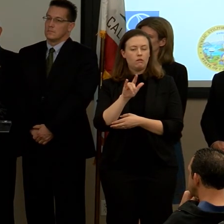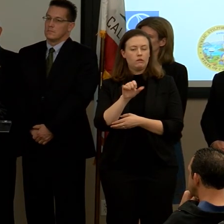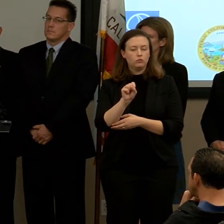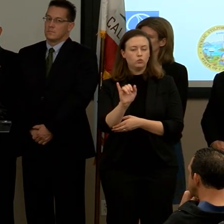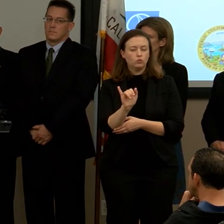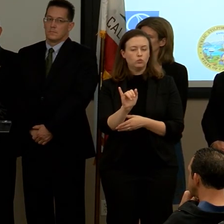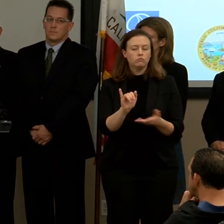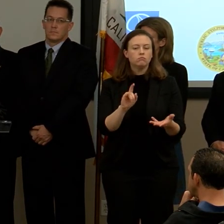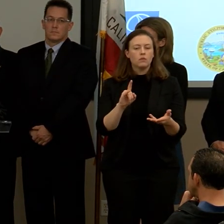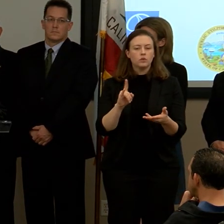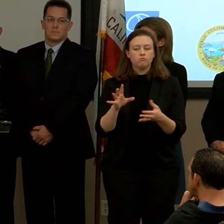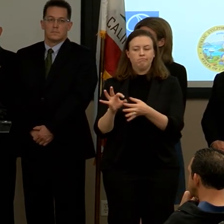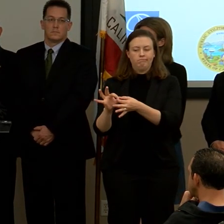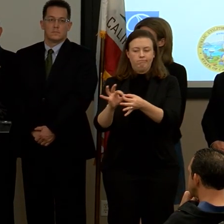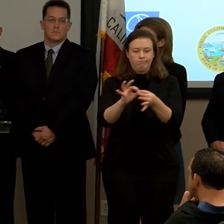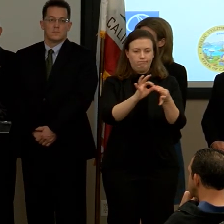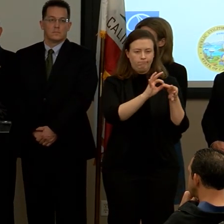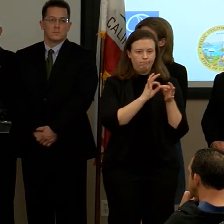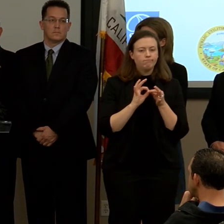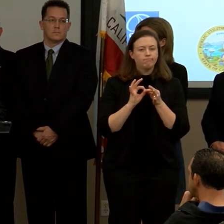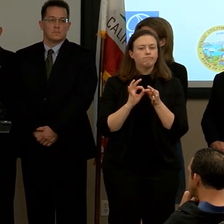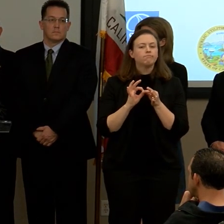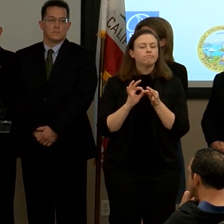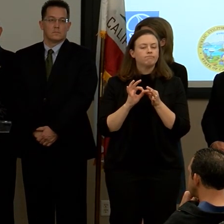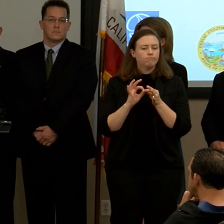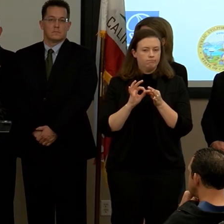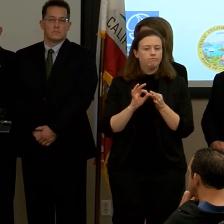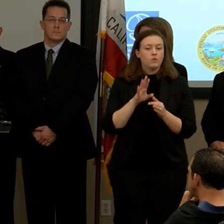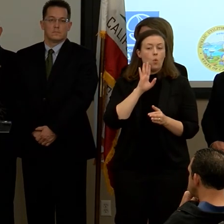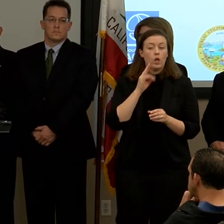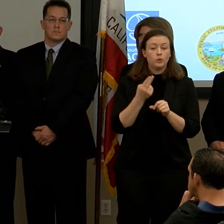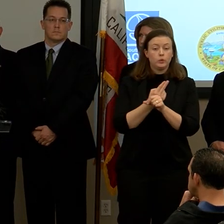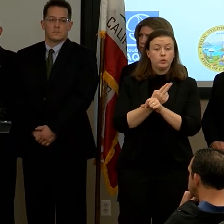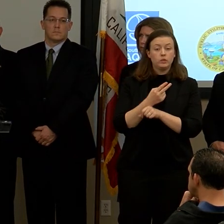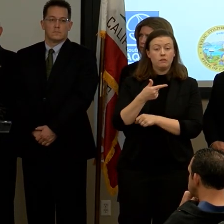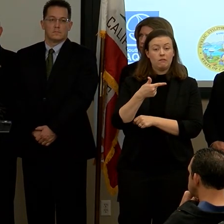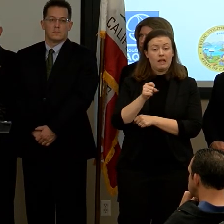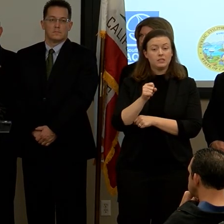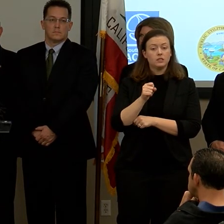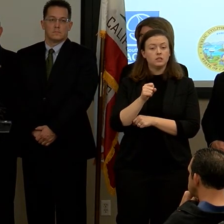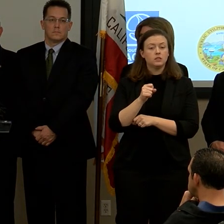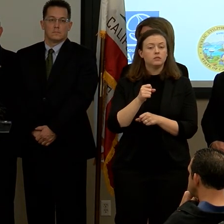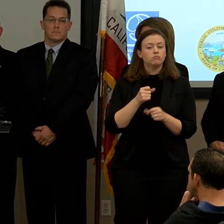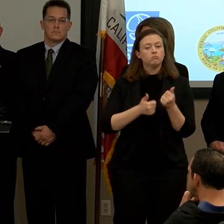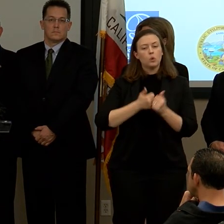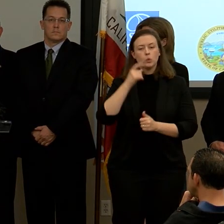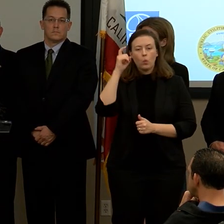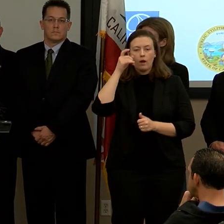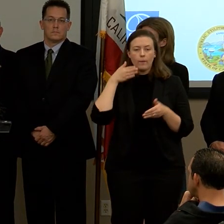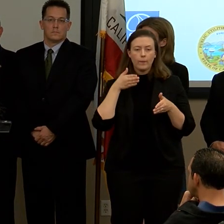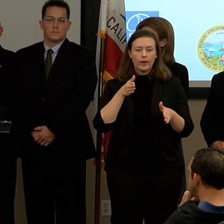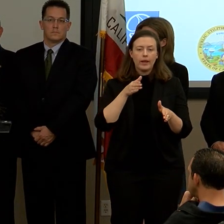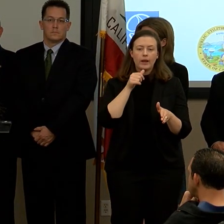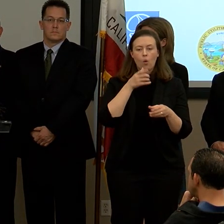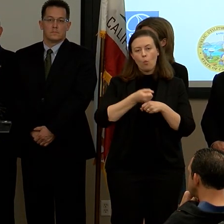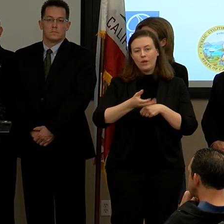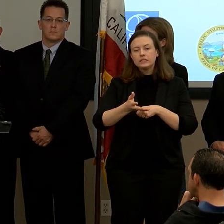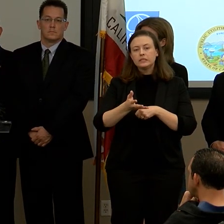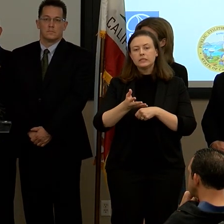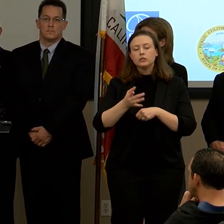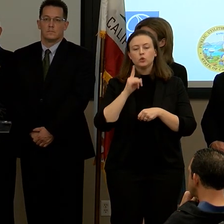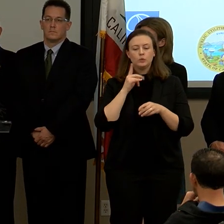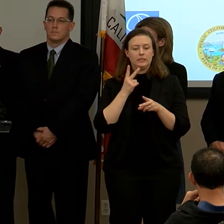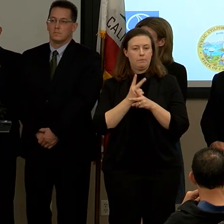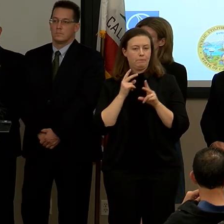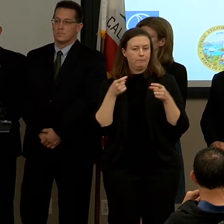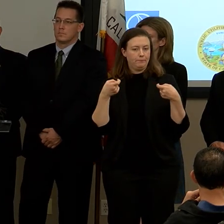is coordinate the operation so that we're using the gas most effectively to maintain power this summer. So